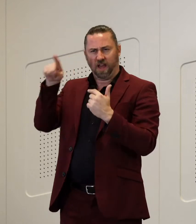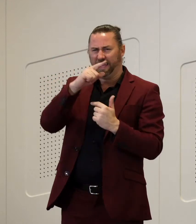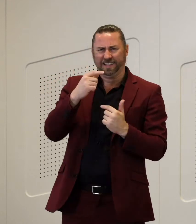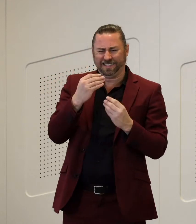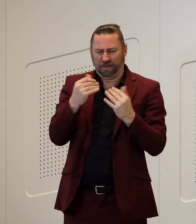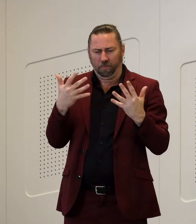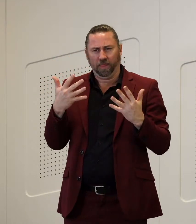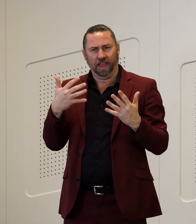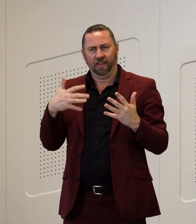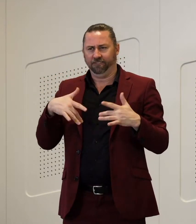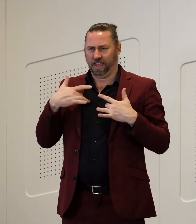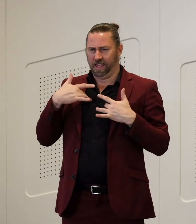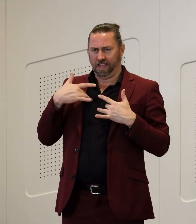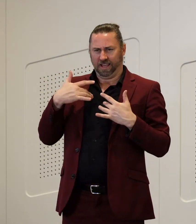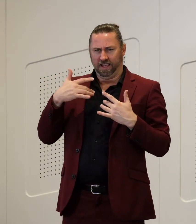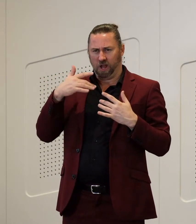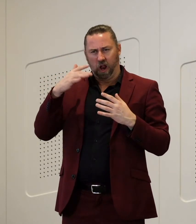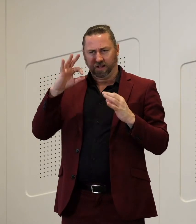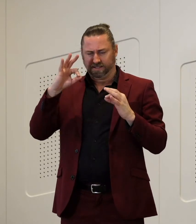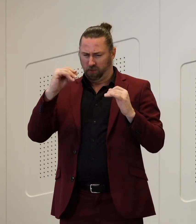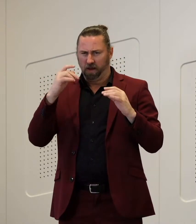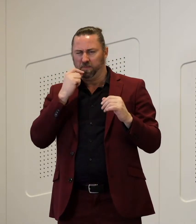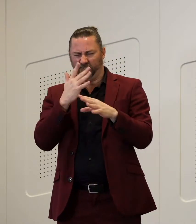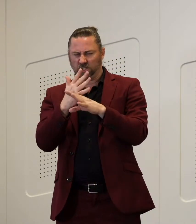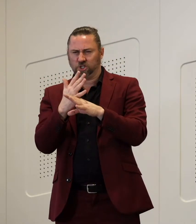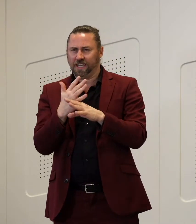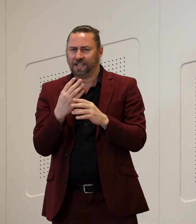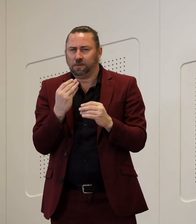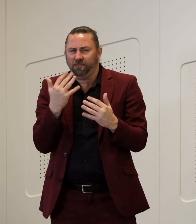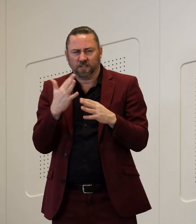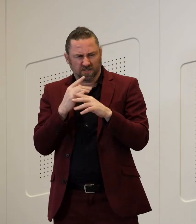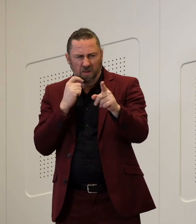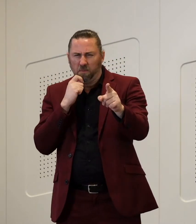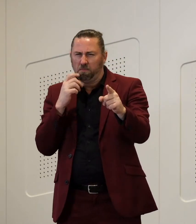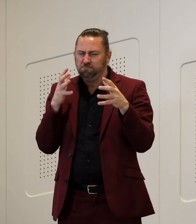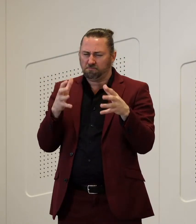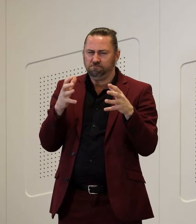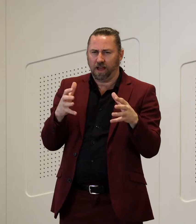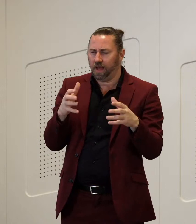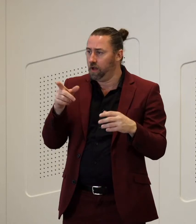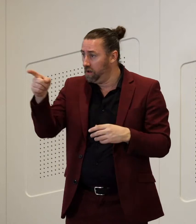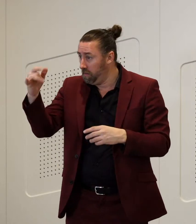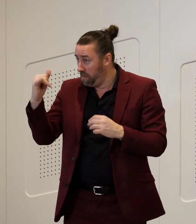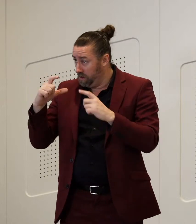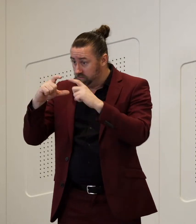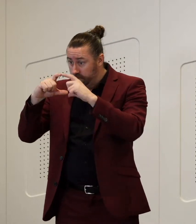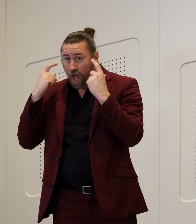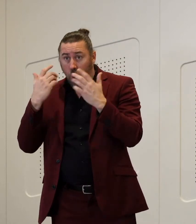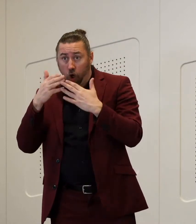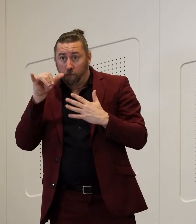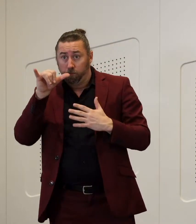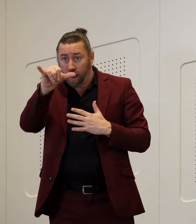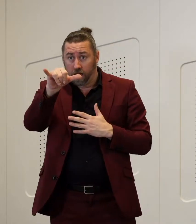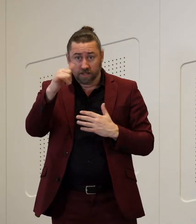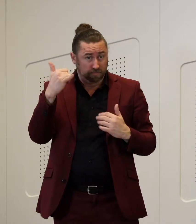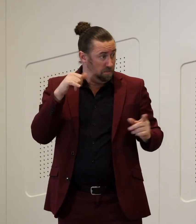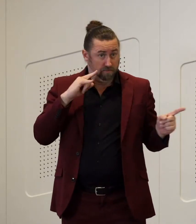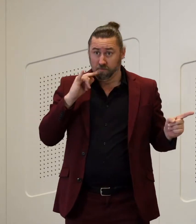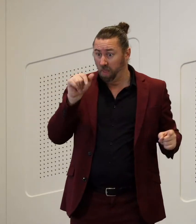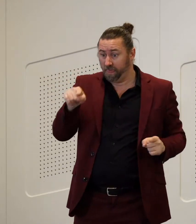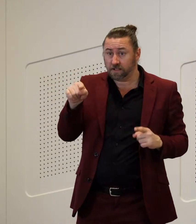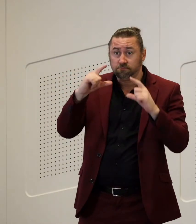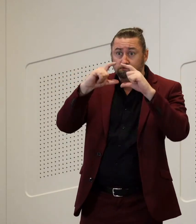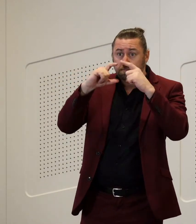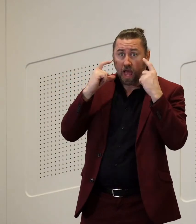of not quite adding up to me. It's a bit weird. A little bit. Is it the masks on planes and in air? Might be.